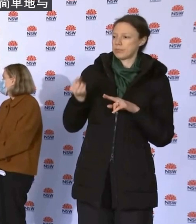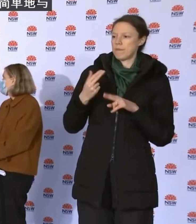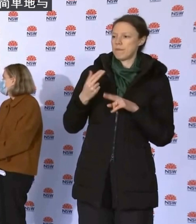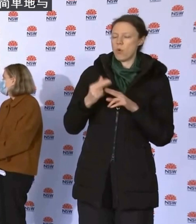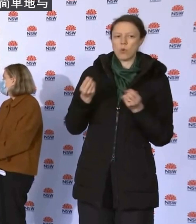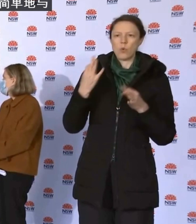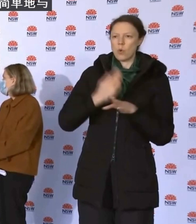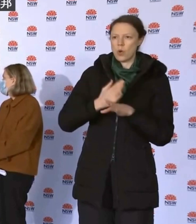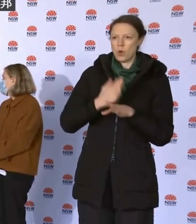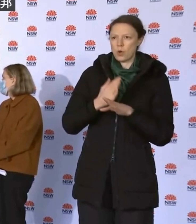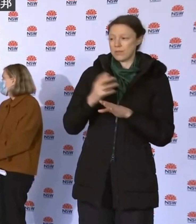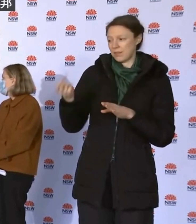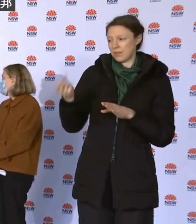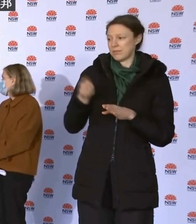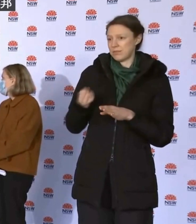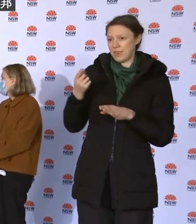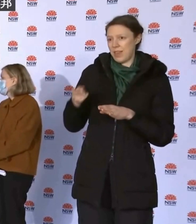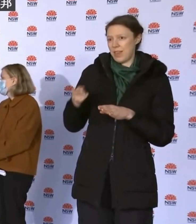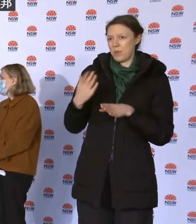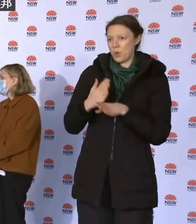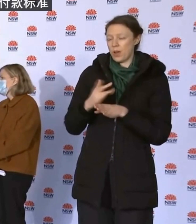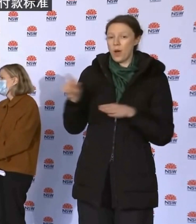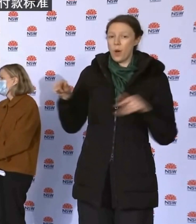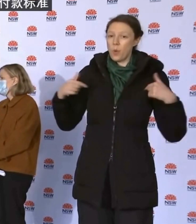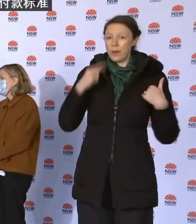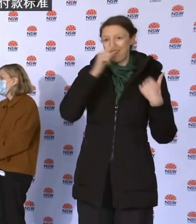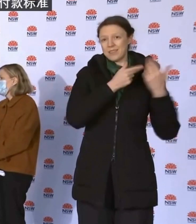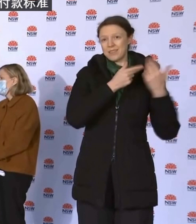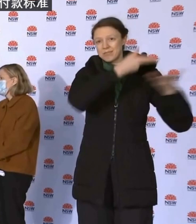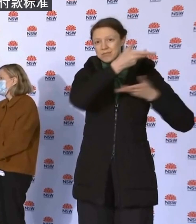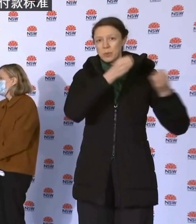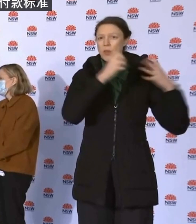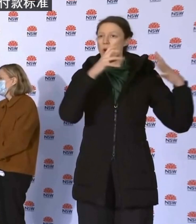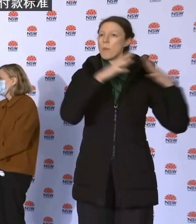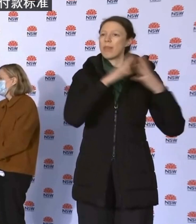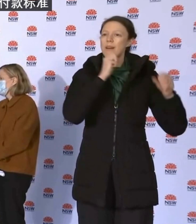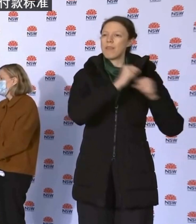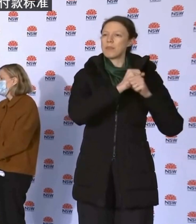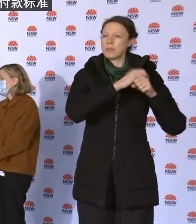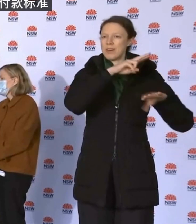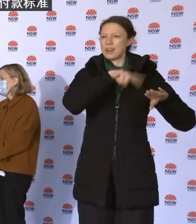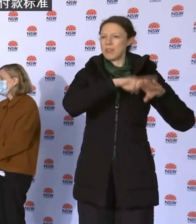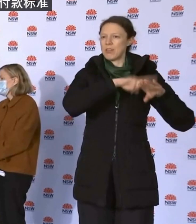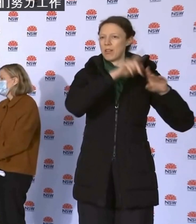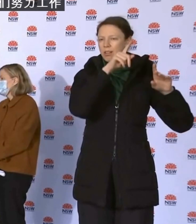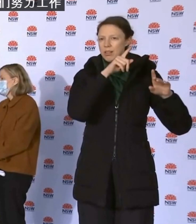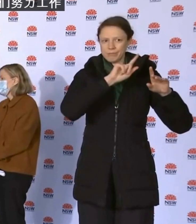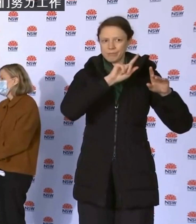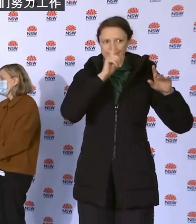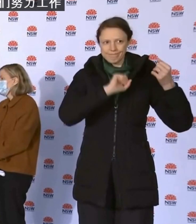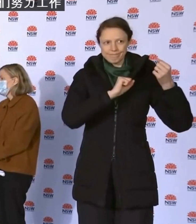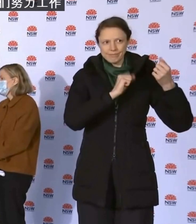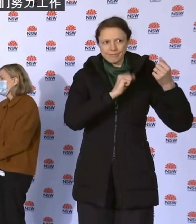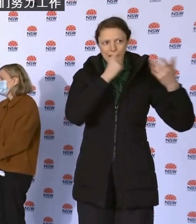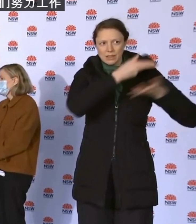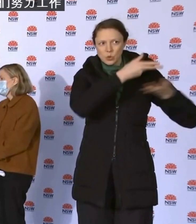we can simply talk to the Commonwealth about those matters. The Commonwealth provides the criteria for individual payments. We support businesses. That were the arrangements